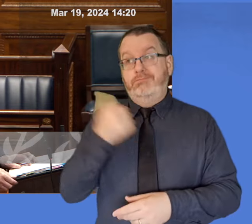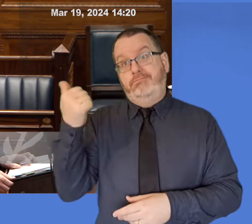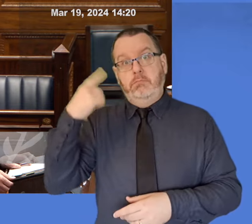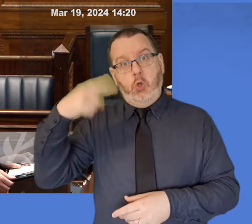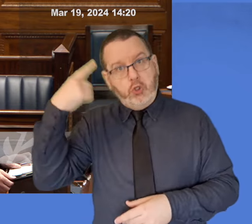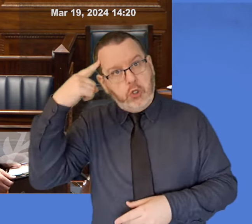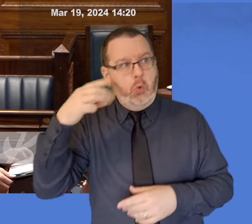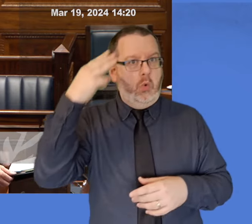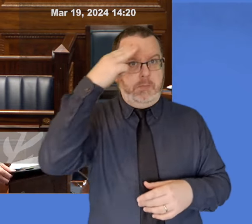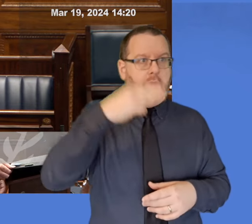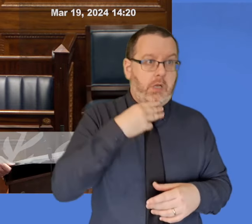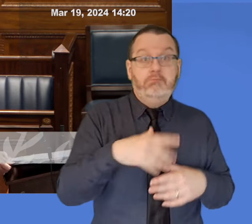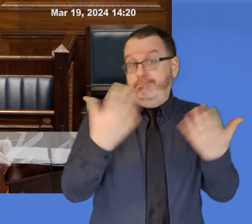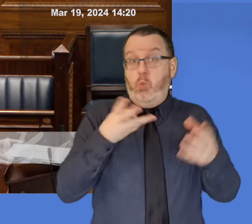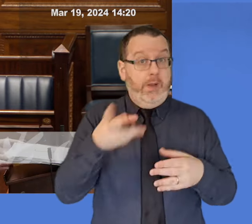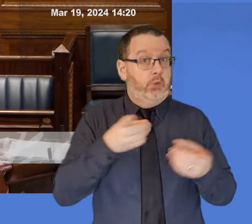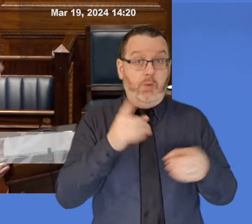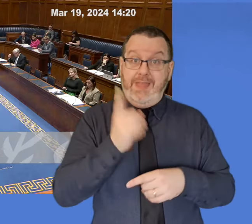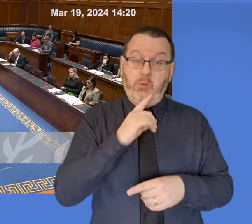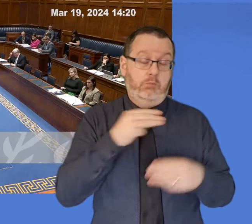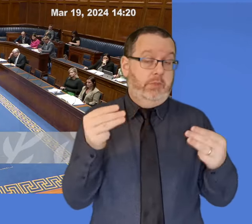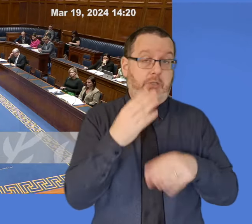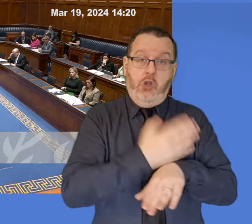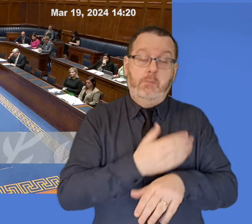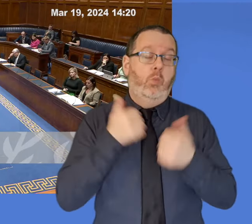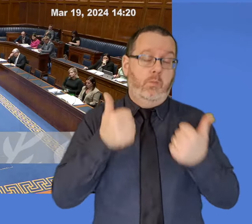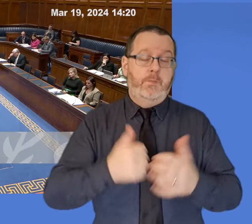in order to try and protect jobs and the economy. Philip Brett.